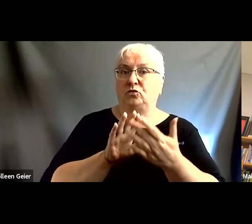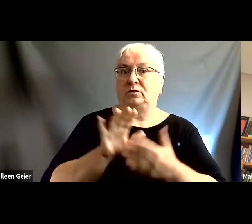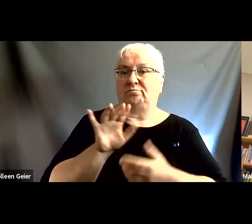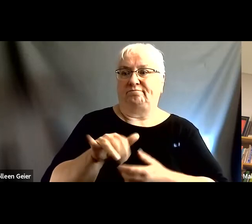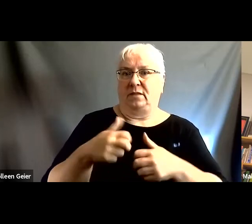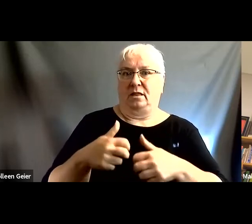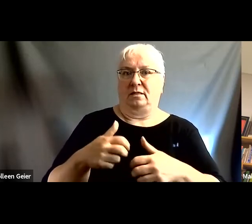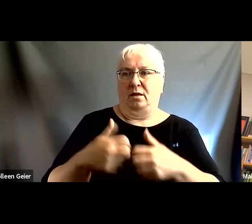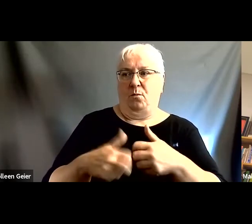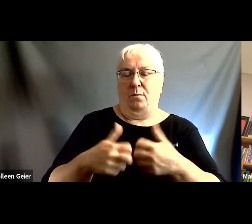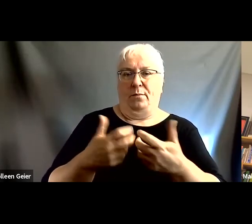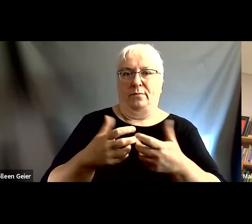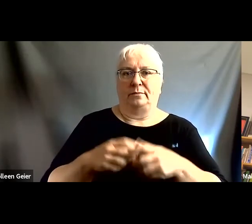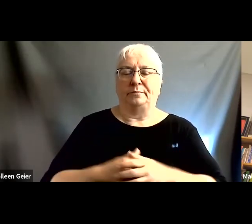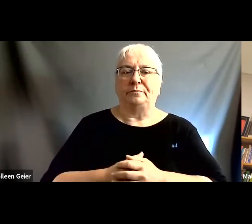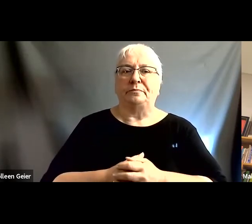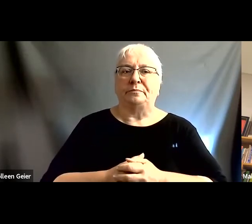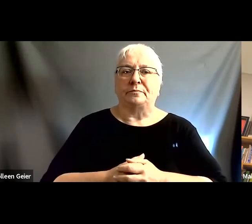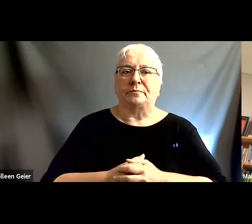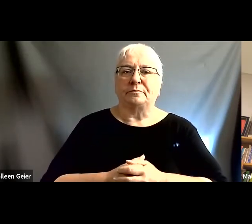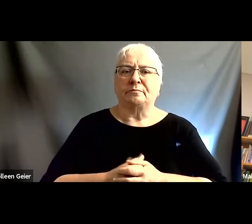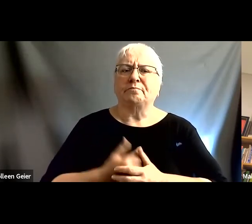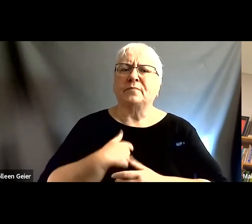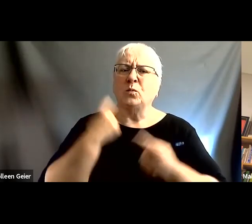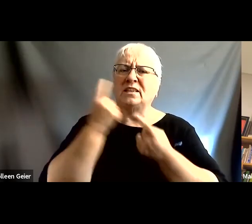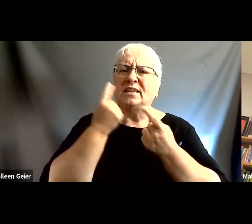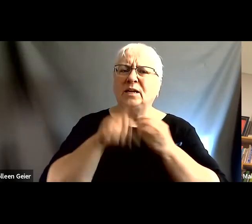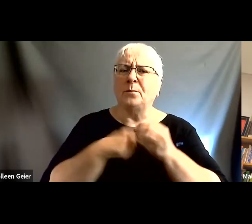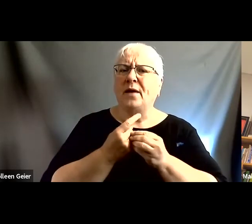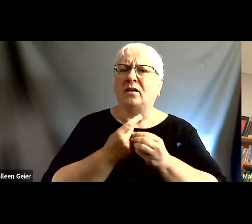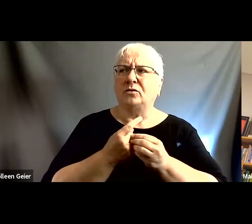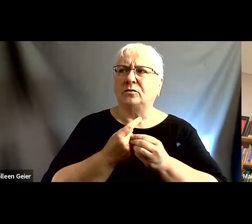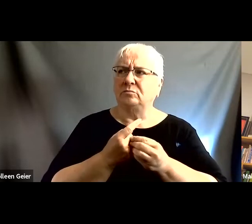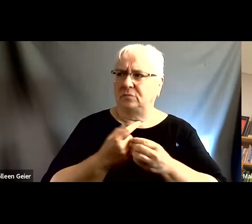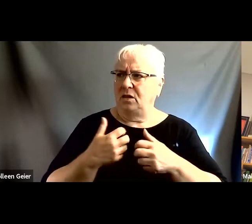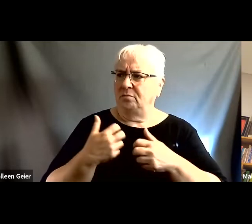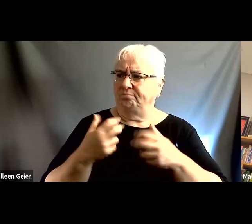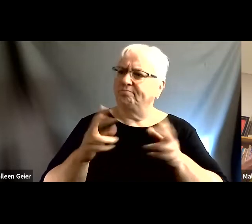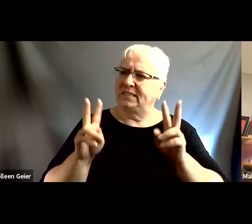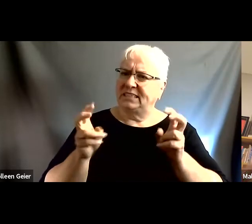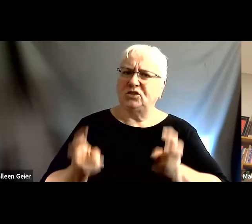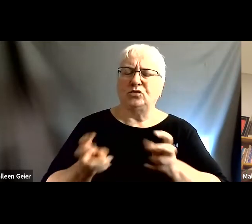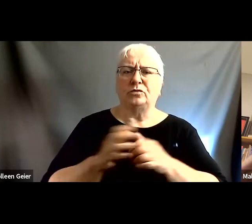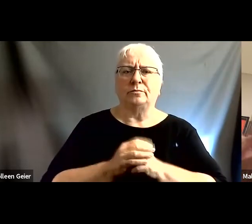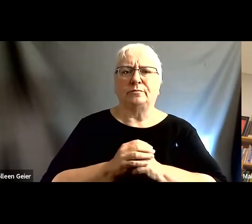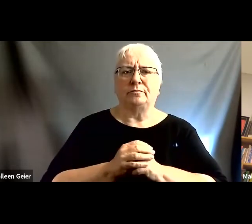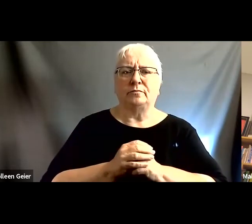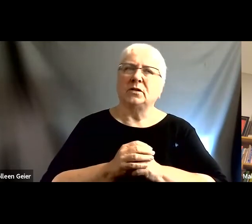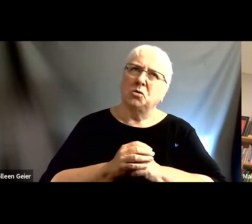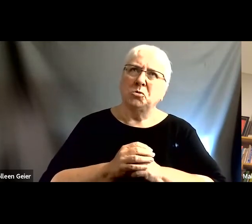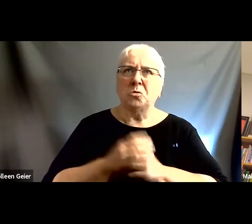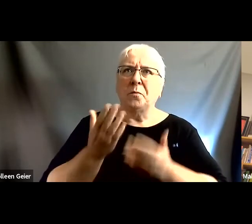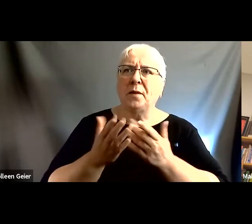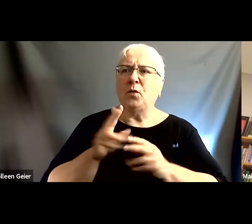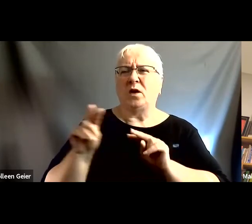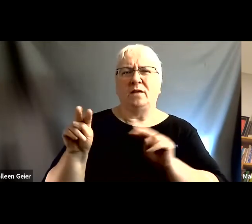And at one time when I was looking at this problem, I felt that maybe looking at the way the whole world is